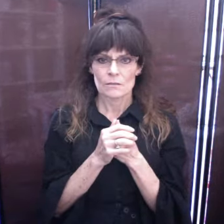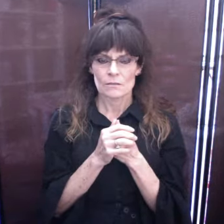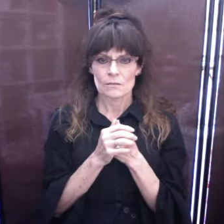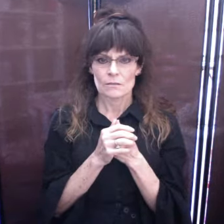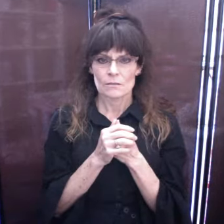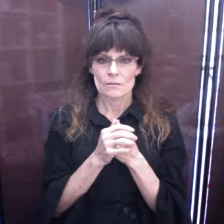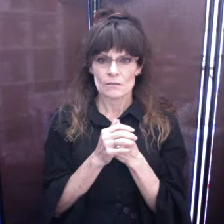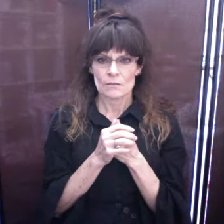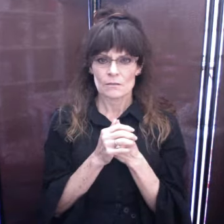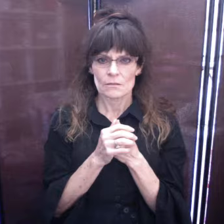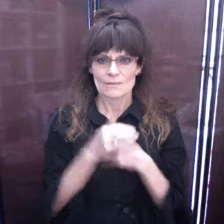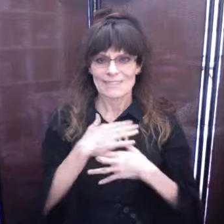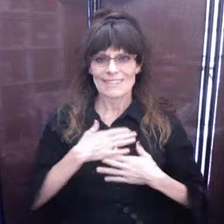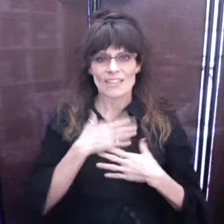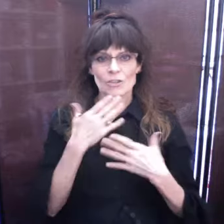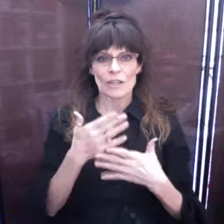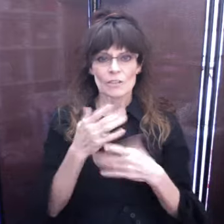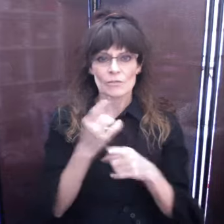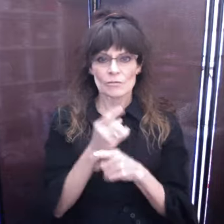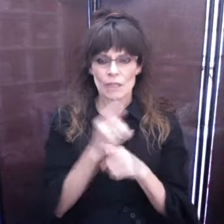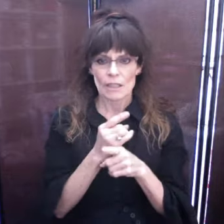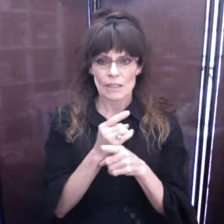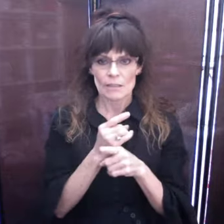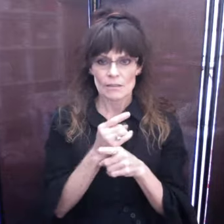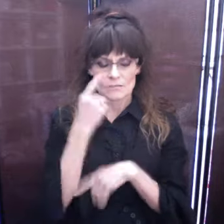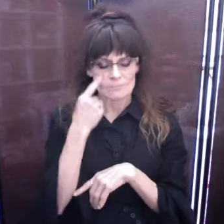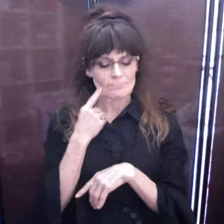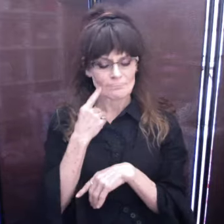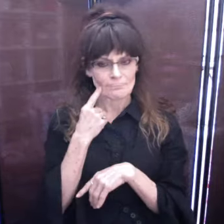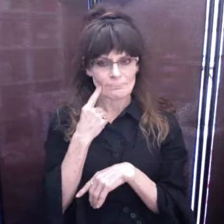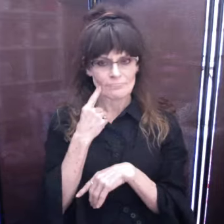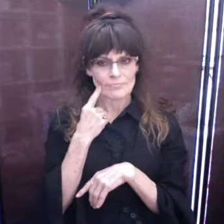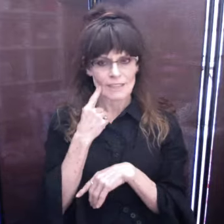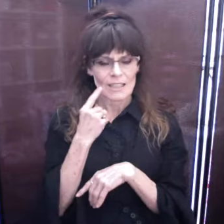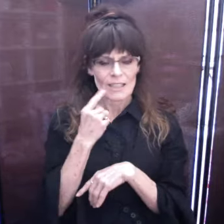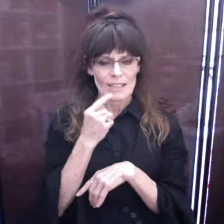That's gratitude, right? If you're wondering what that's about gratitude. I'm not a big crier, man.